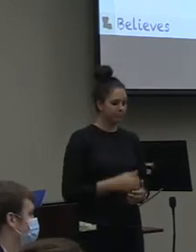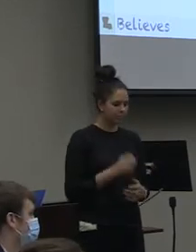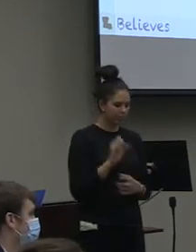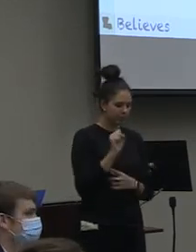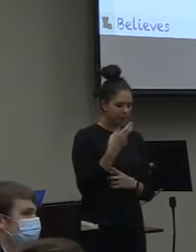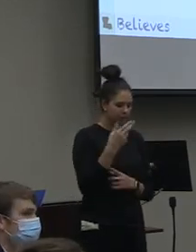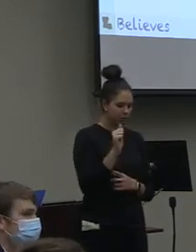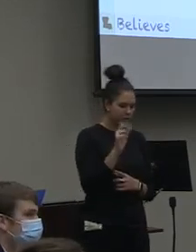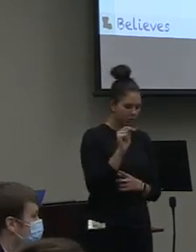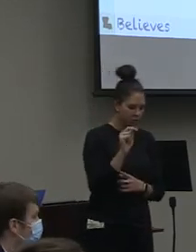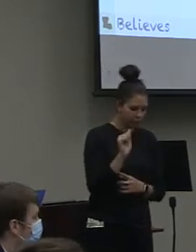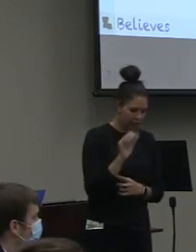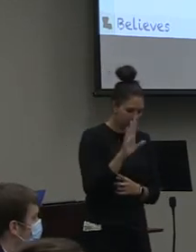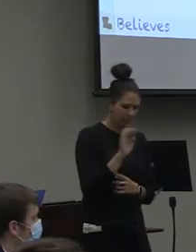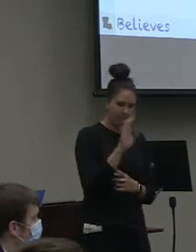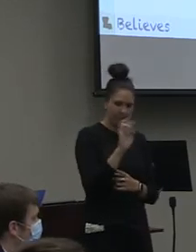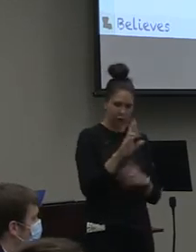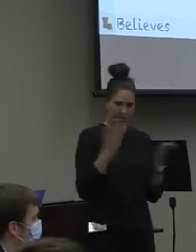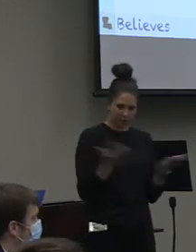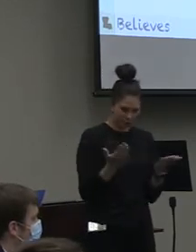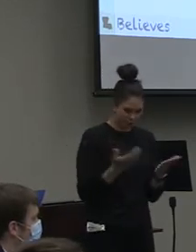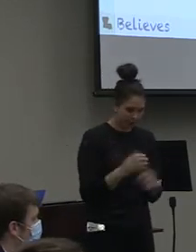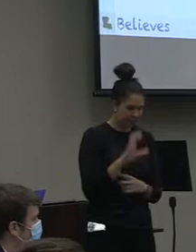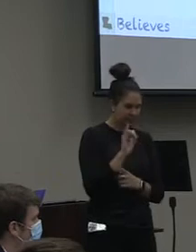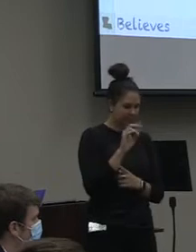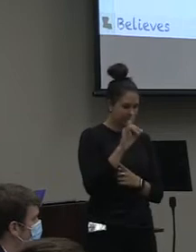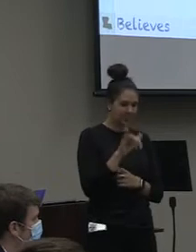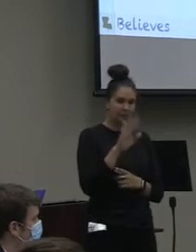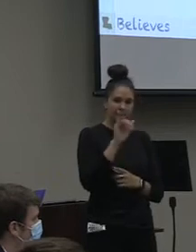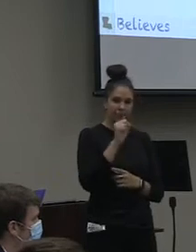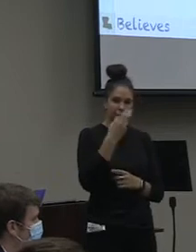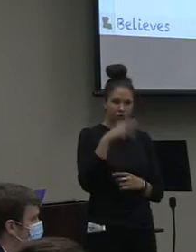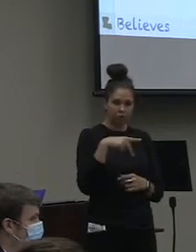Shanna Bieber. Present. Cindy Bishop.